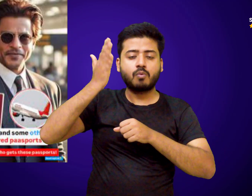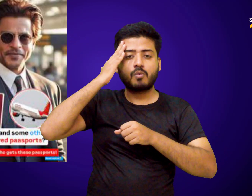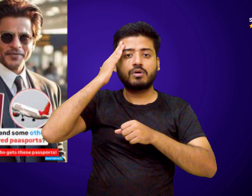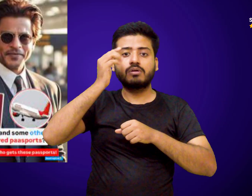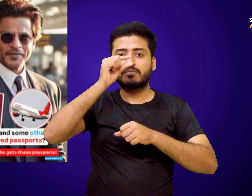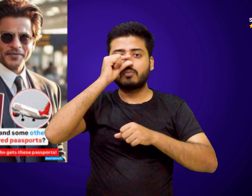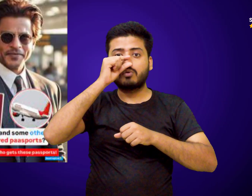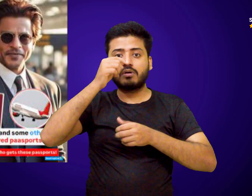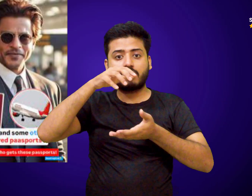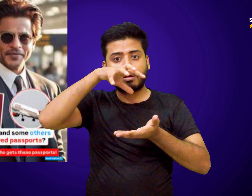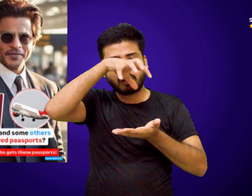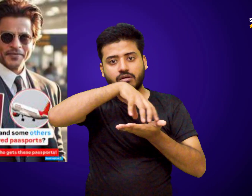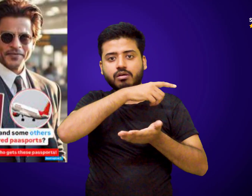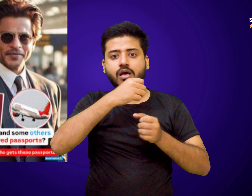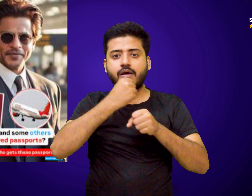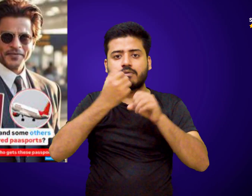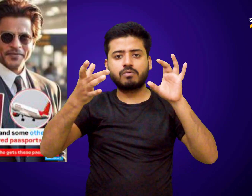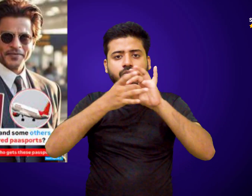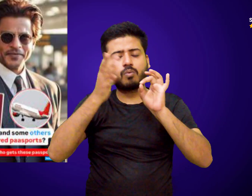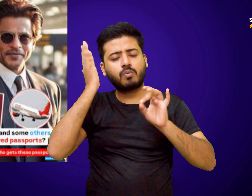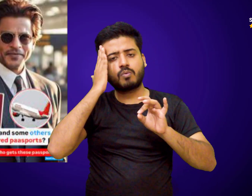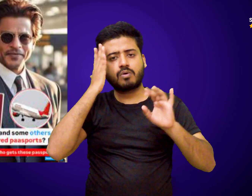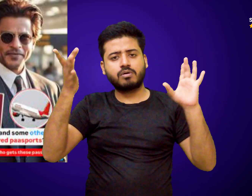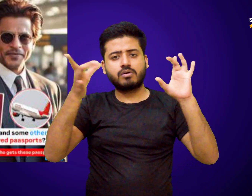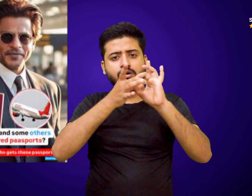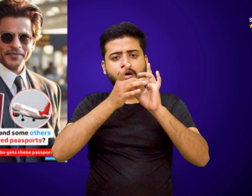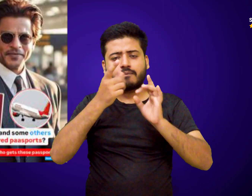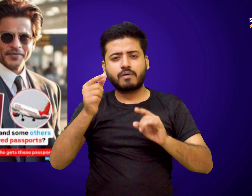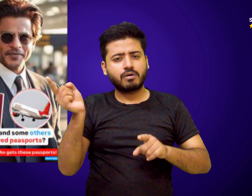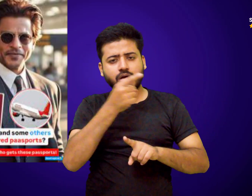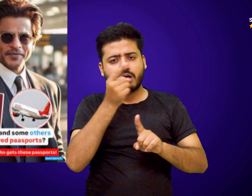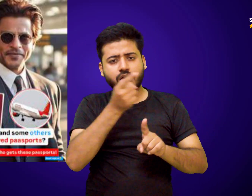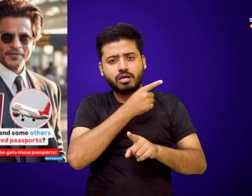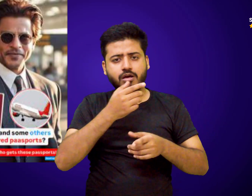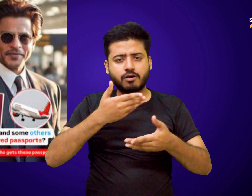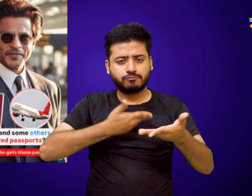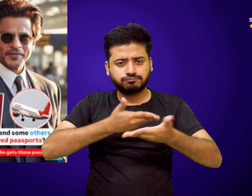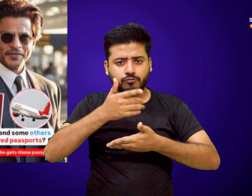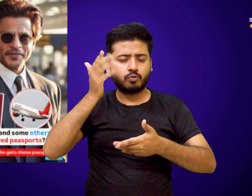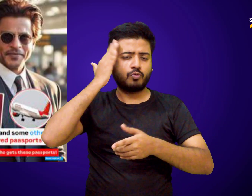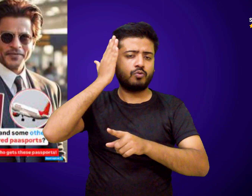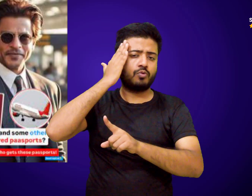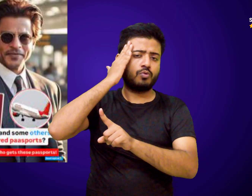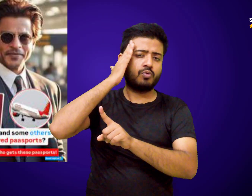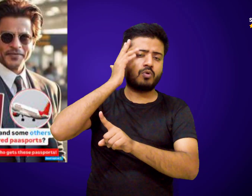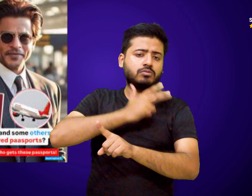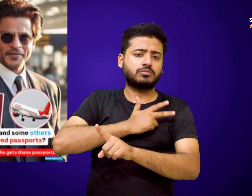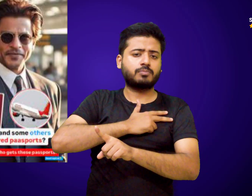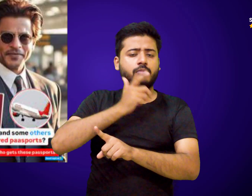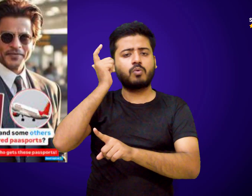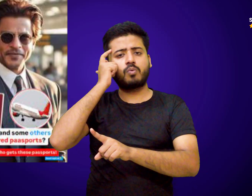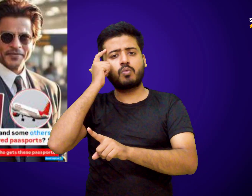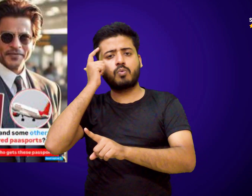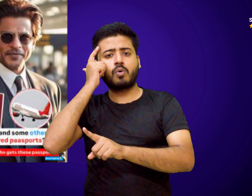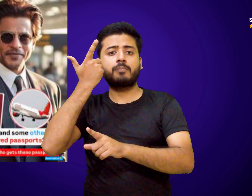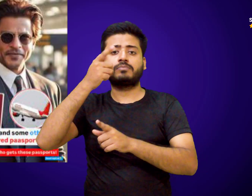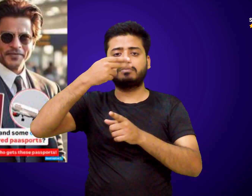Visa (CPV) division of the Ministry of External Affairs. Processed through the Passport Seva system at Passport